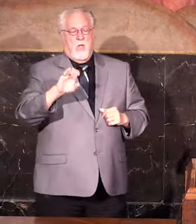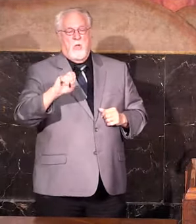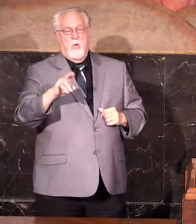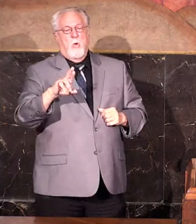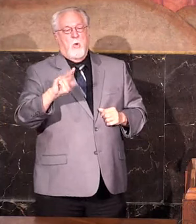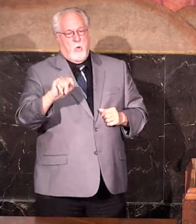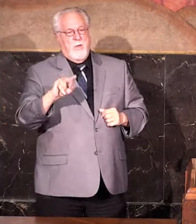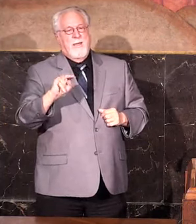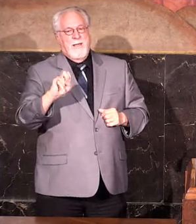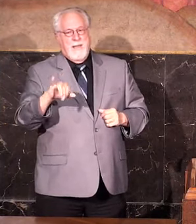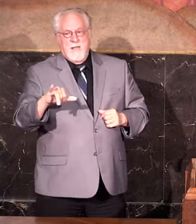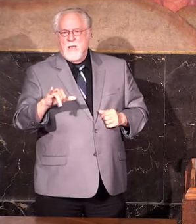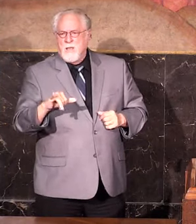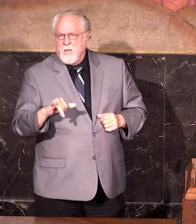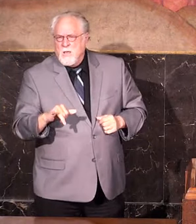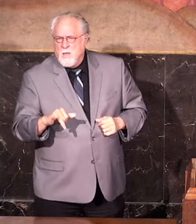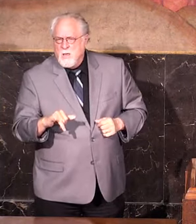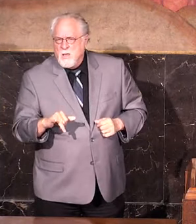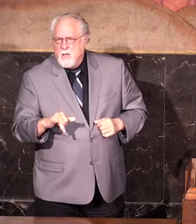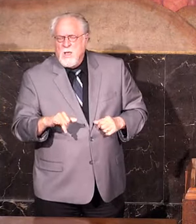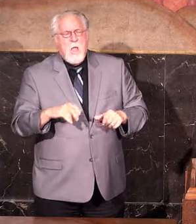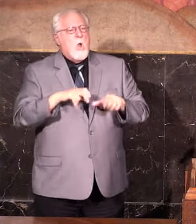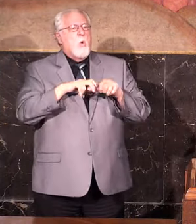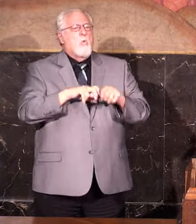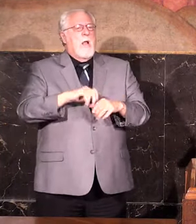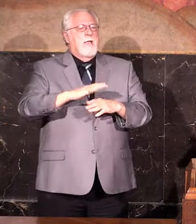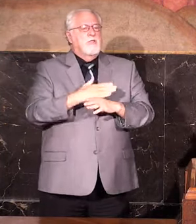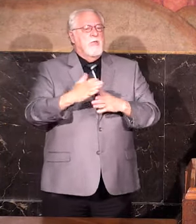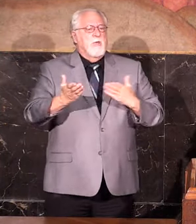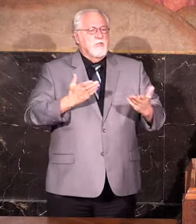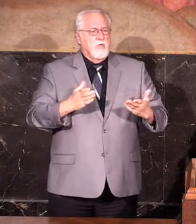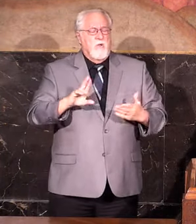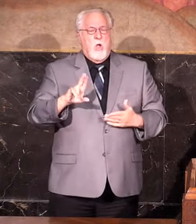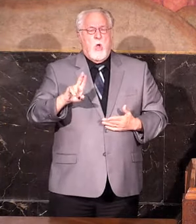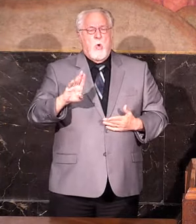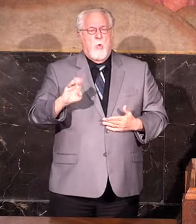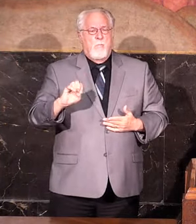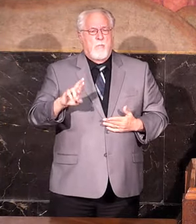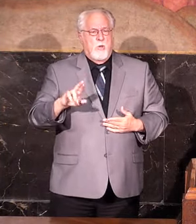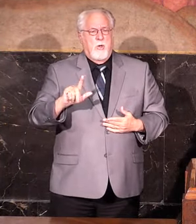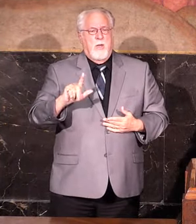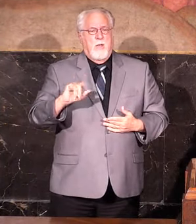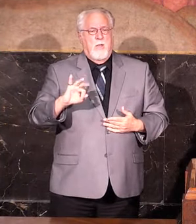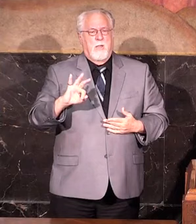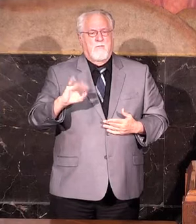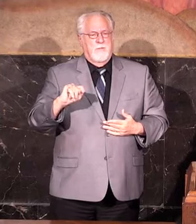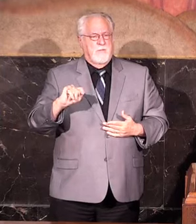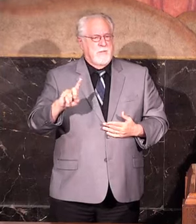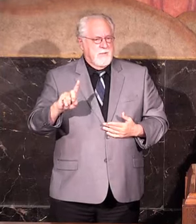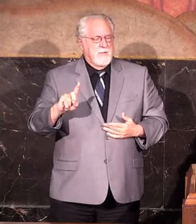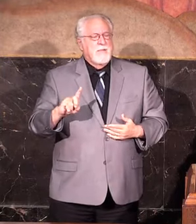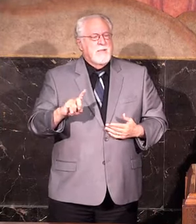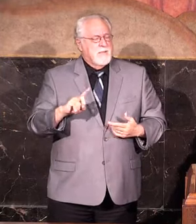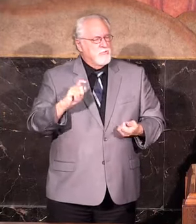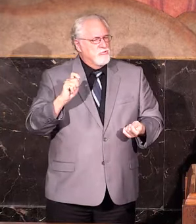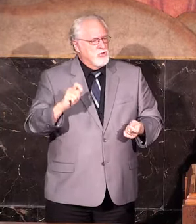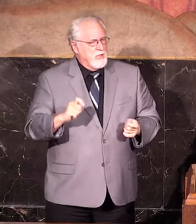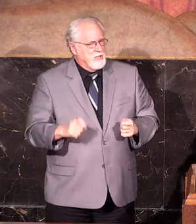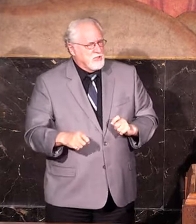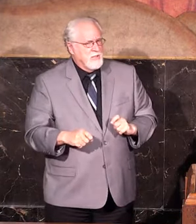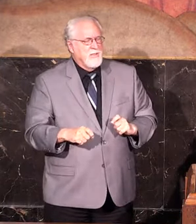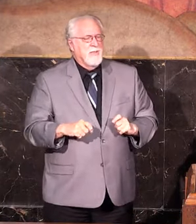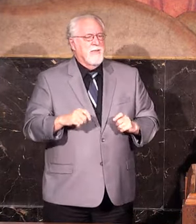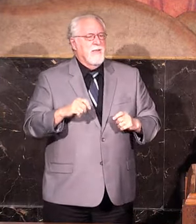We understand ride-sharing services like Uber and Lyft are changing the way they operate to make things a little safer, changing app